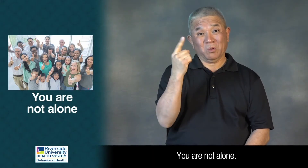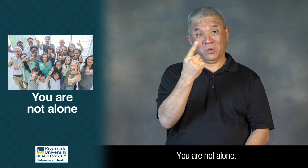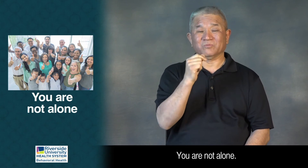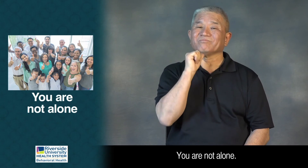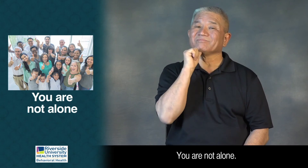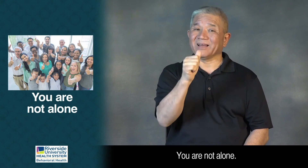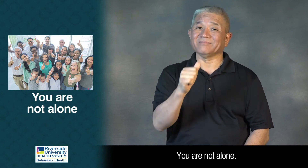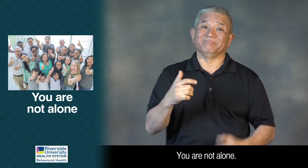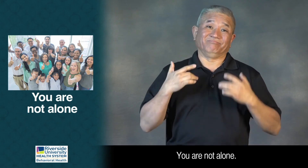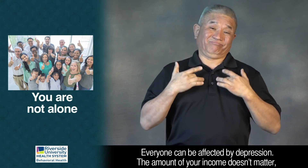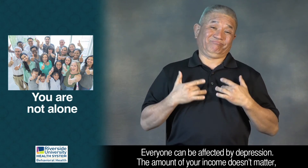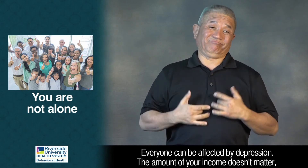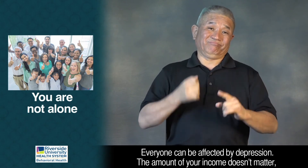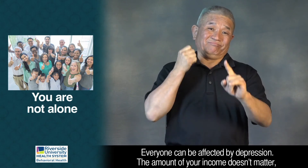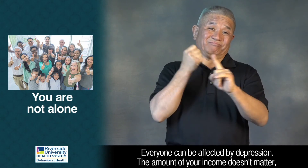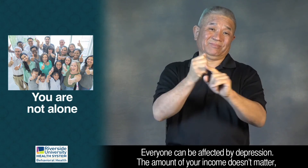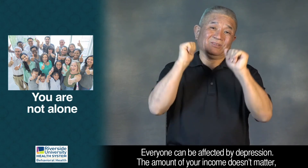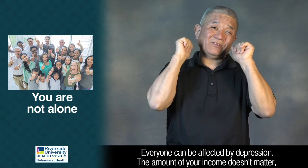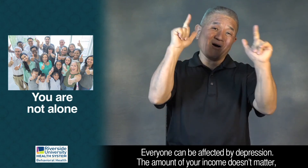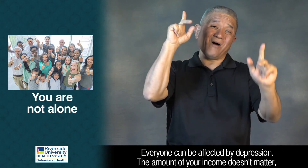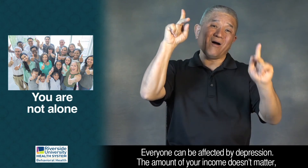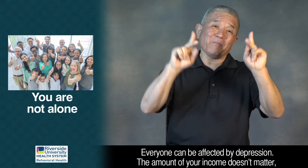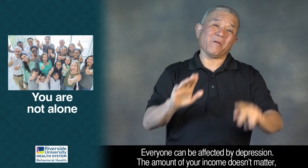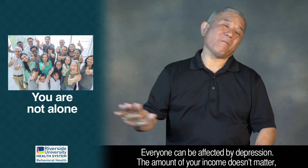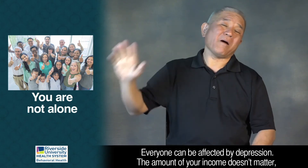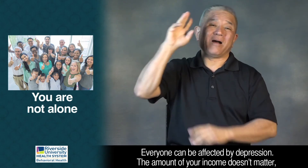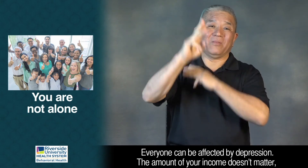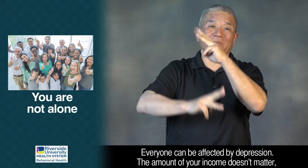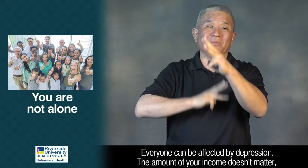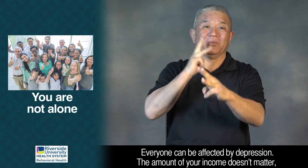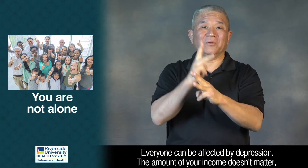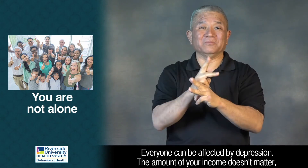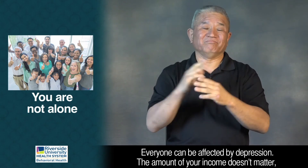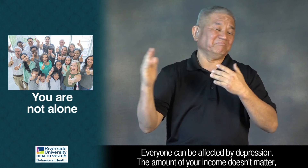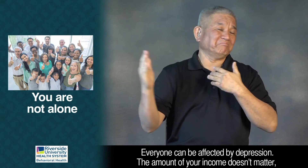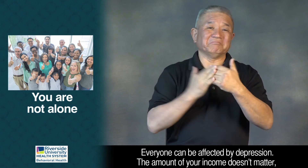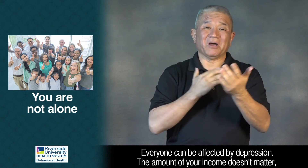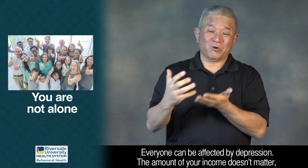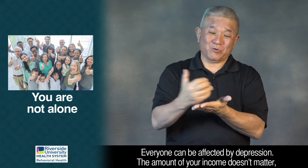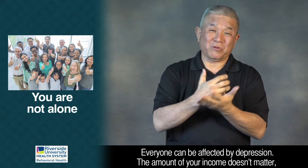You are not alone. Everyone can be affected by depression. The amount of your income doesn't